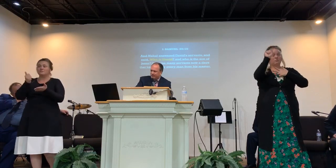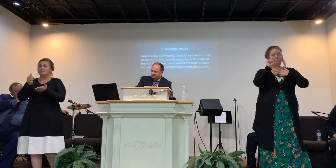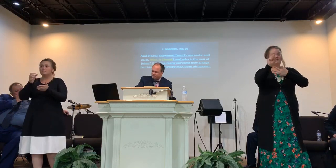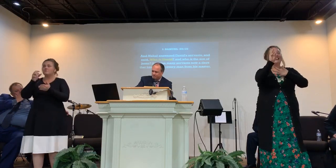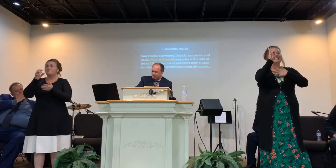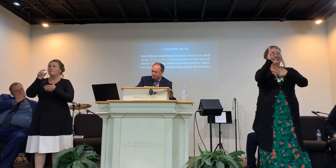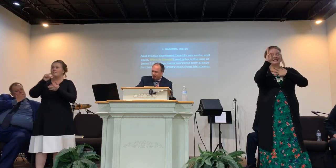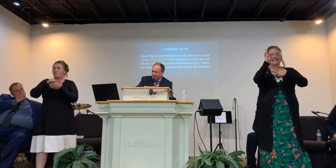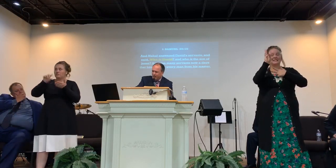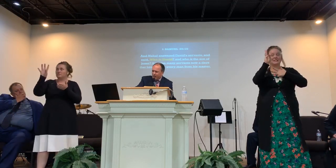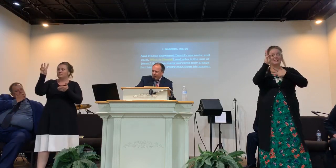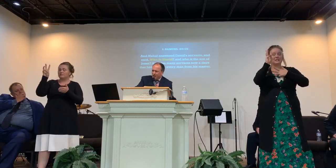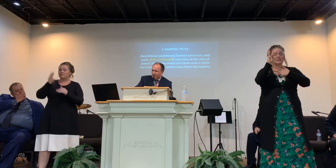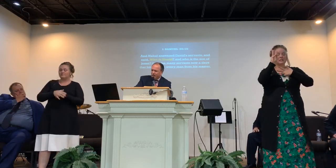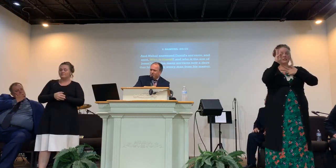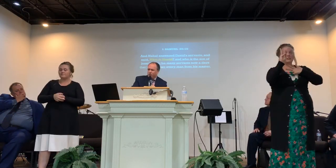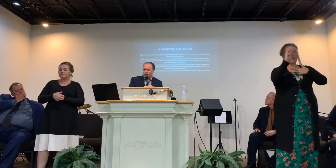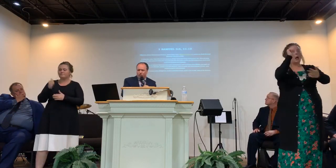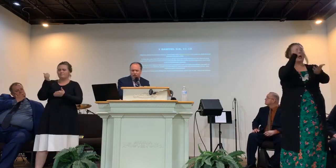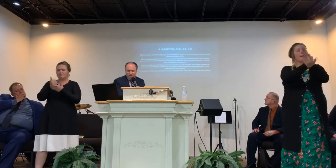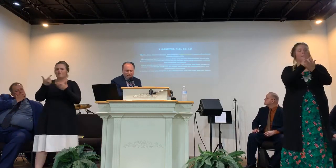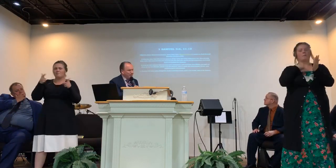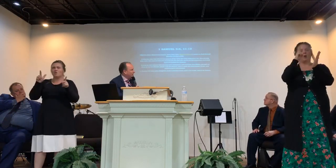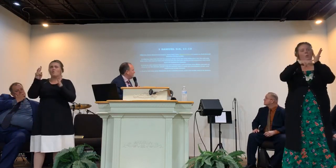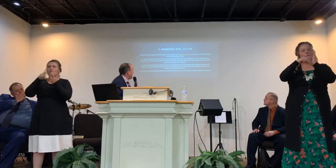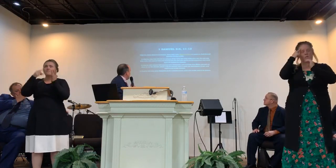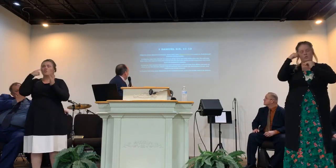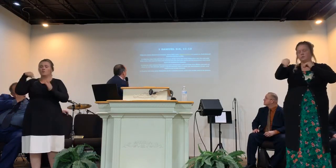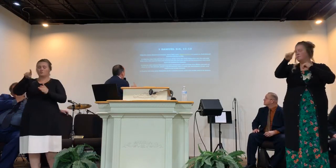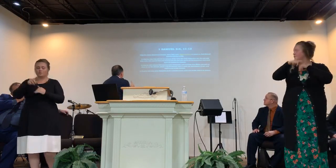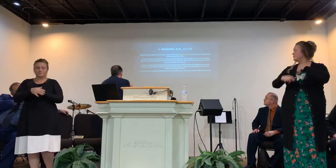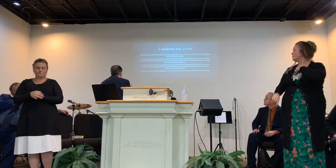6, amen, let me read it for you here,